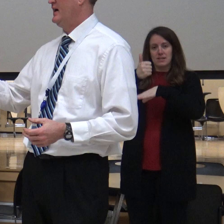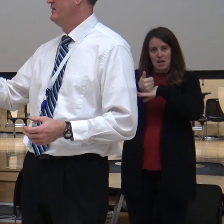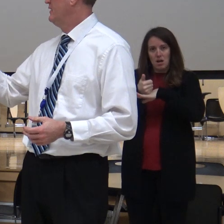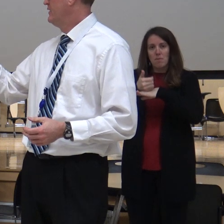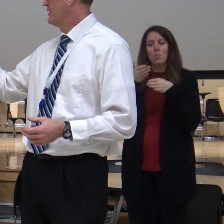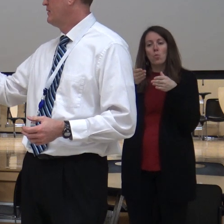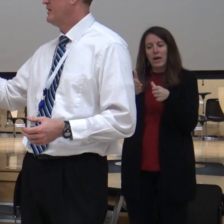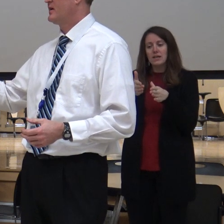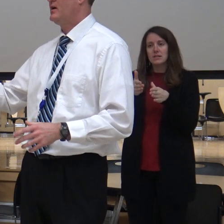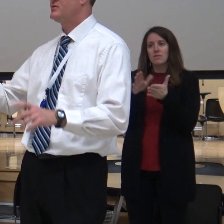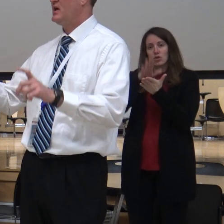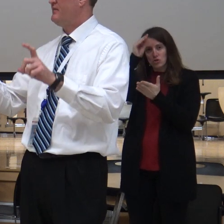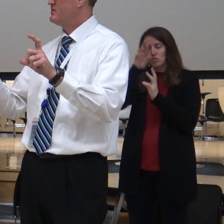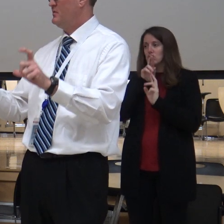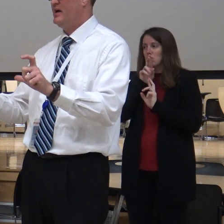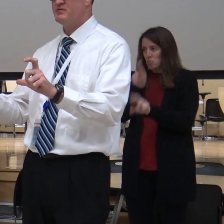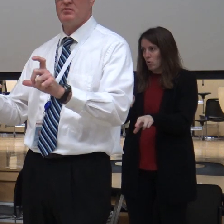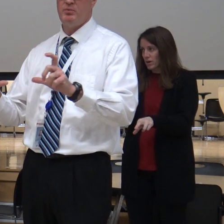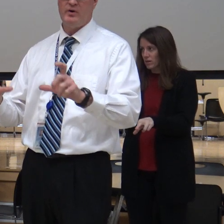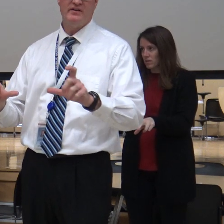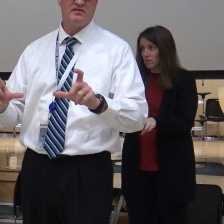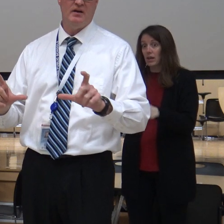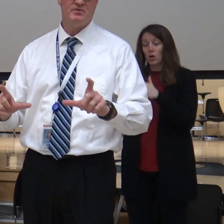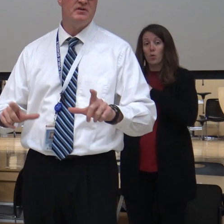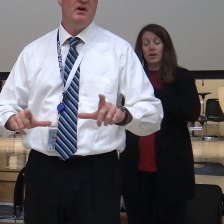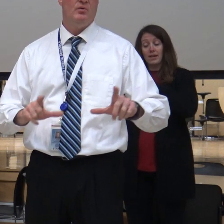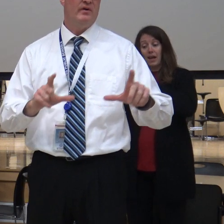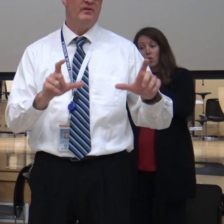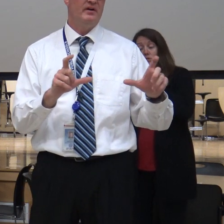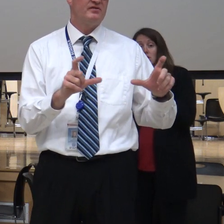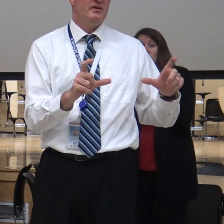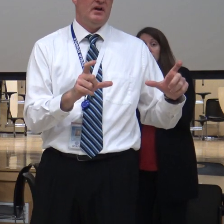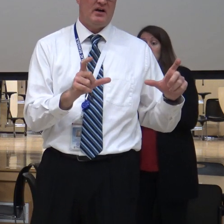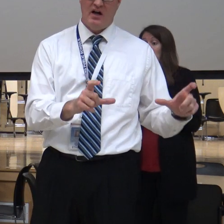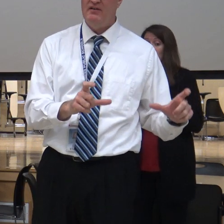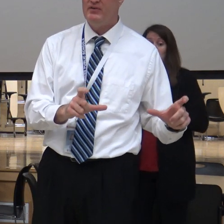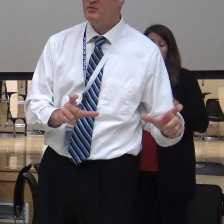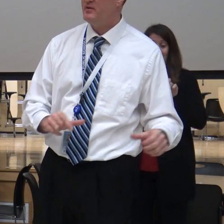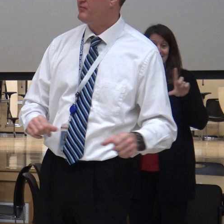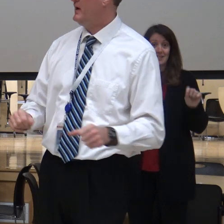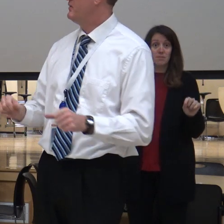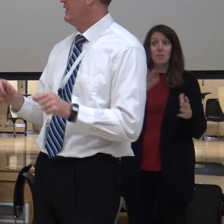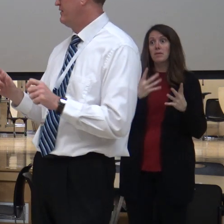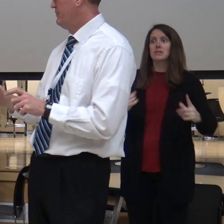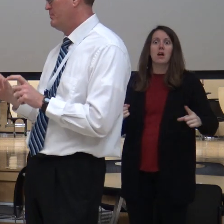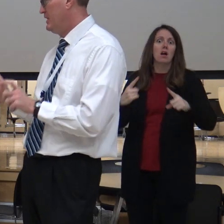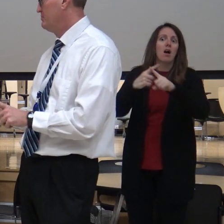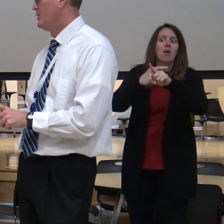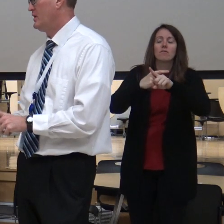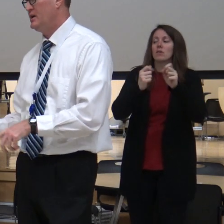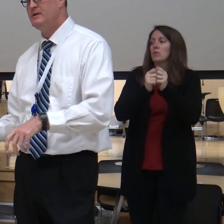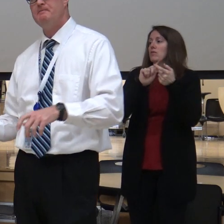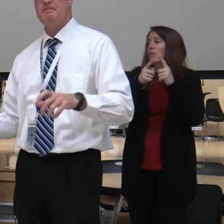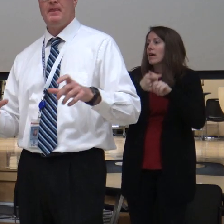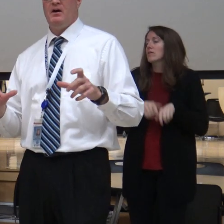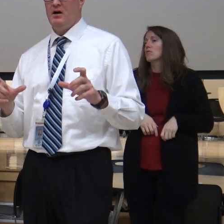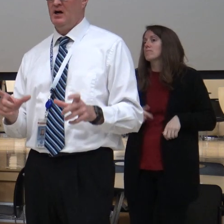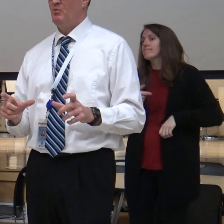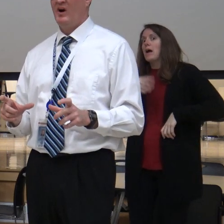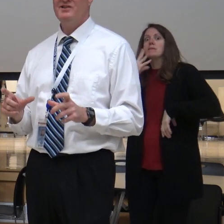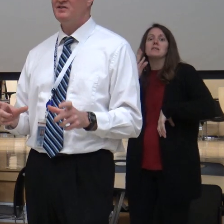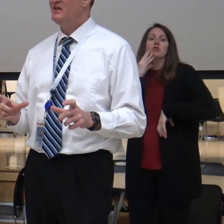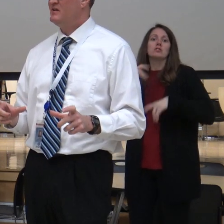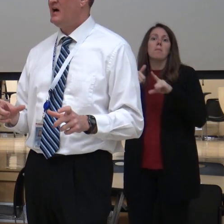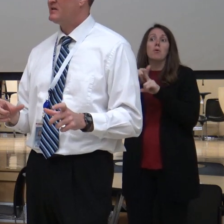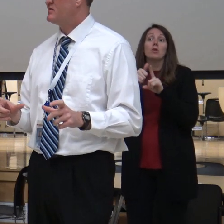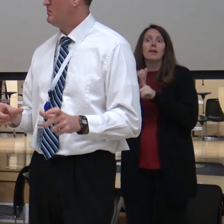report that. They come into the counseling office, we have some reporting slips, whether it's a conflict with a friend or I'm being bullied,